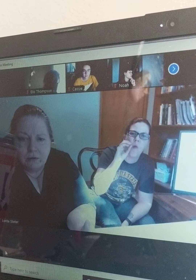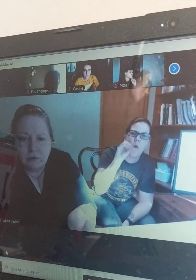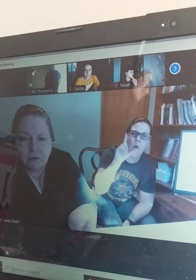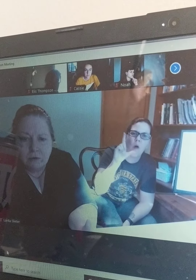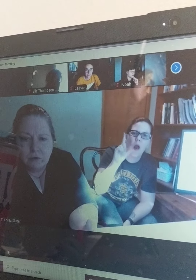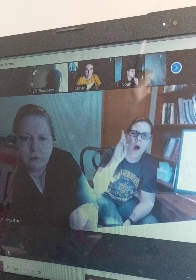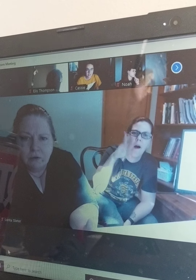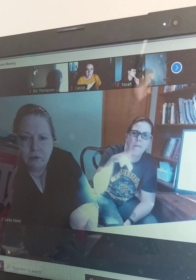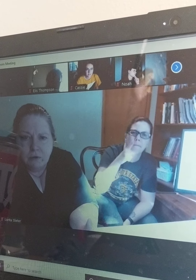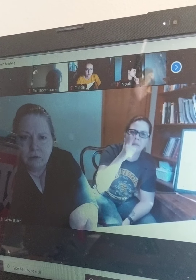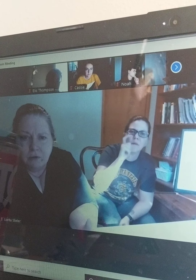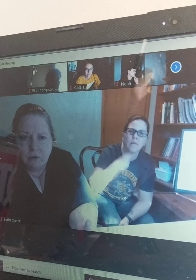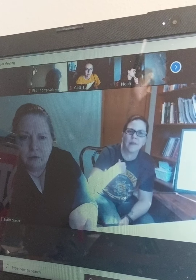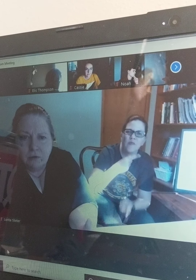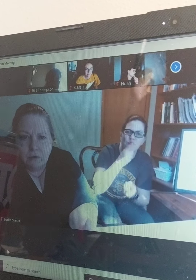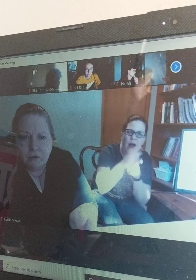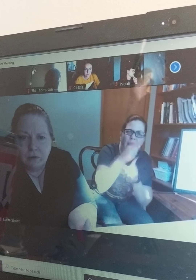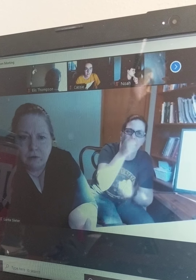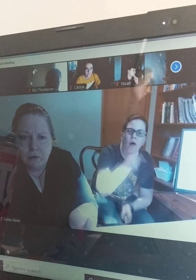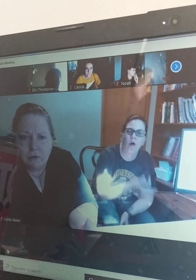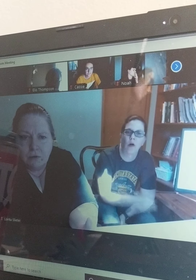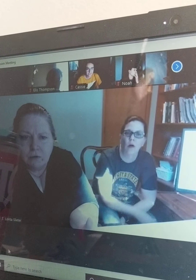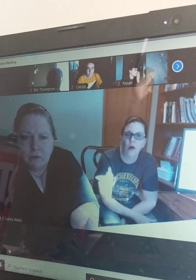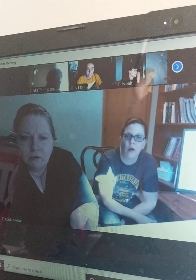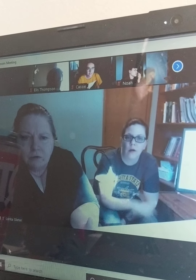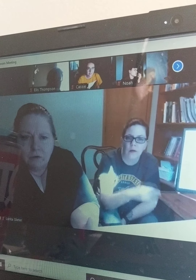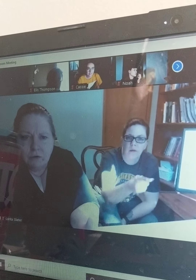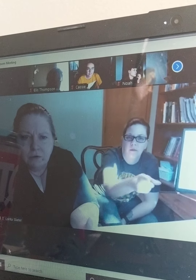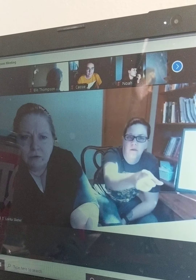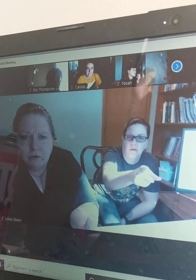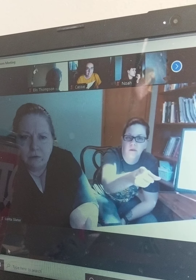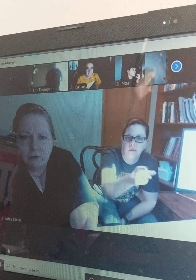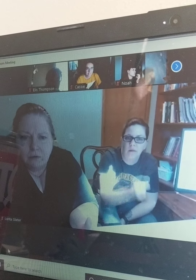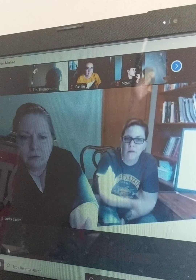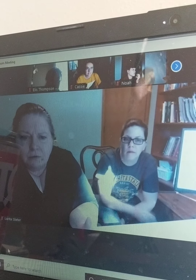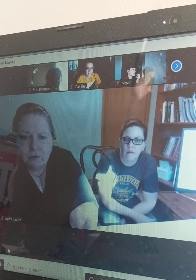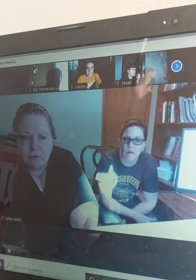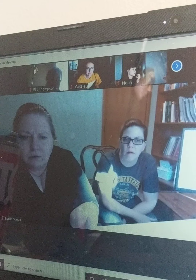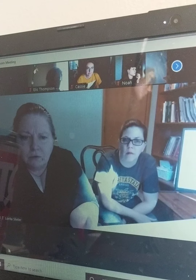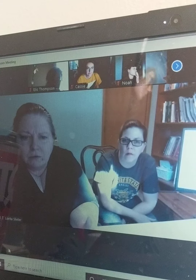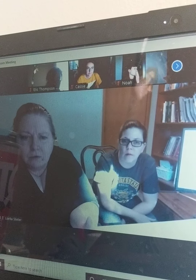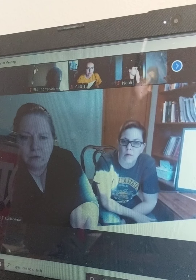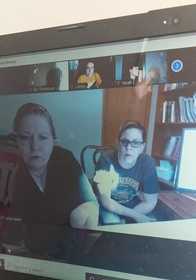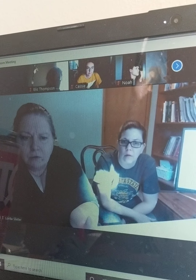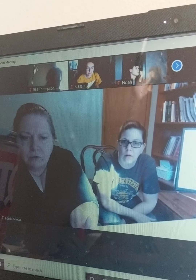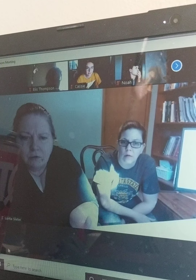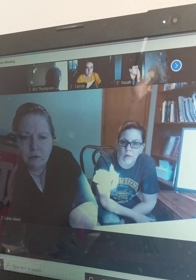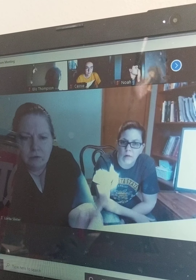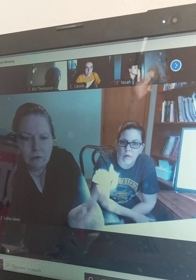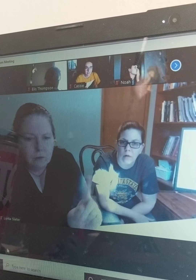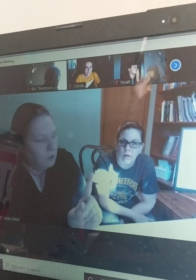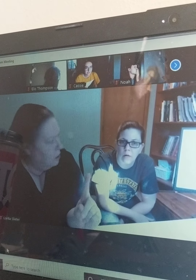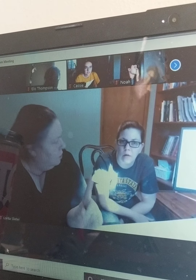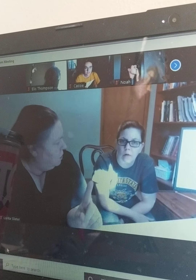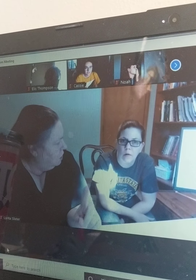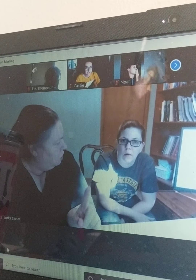I think you should be able to scroll up. If you click on chat and then you scroll up towards the top, it should be